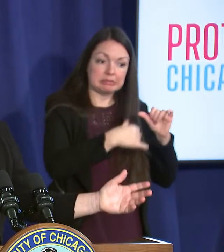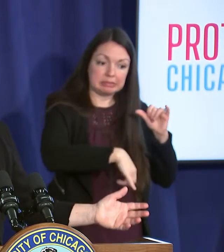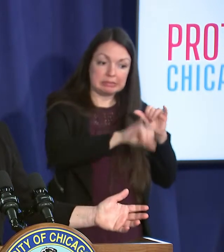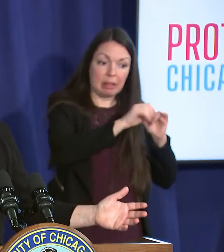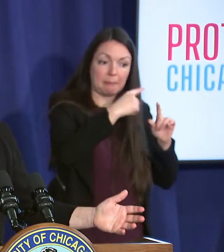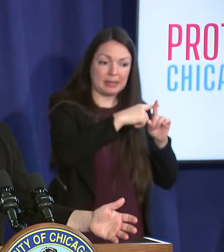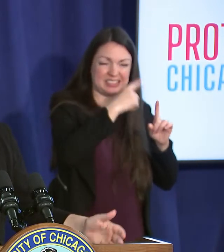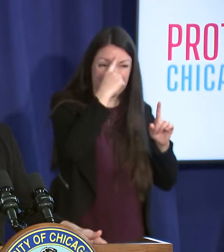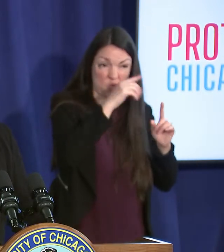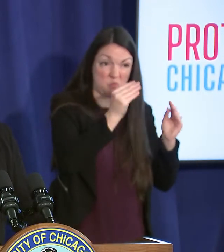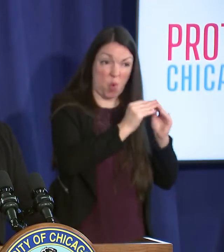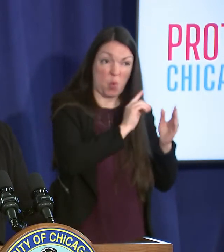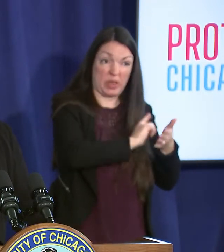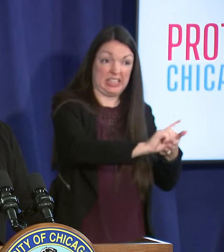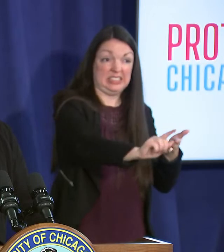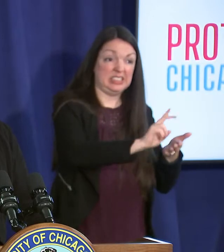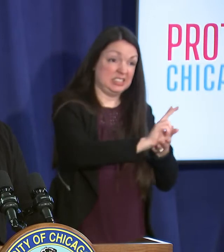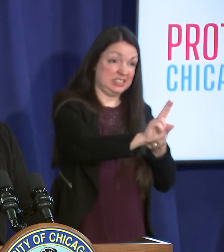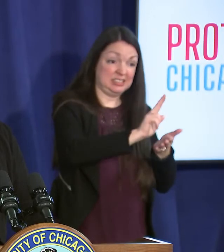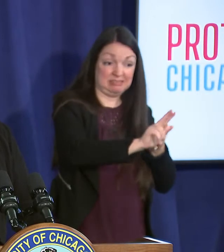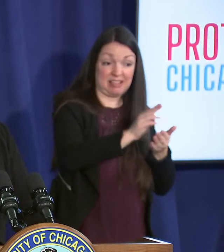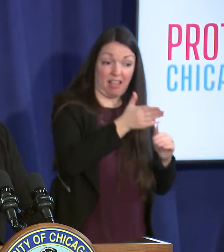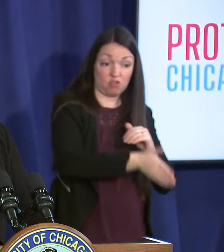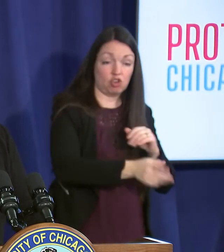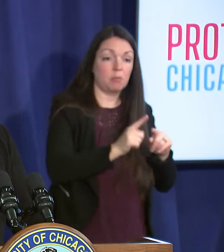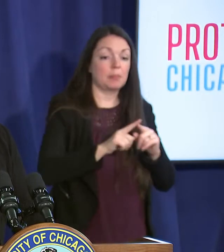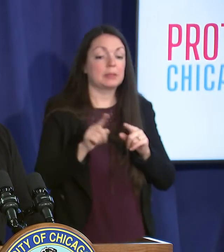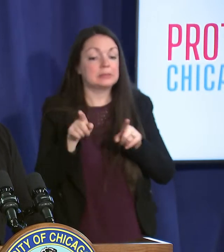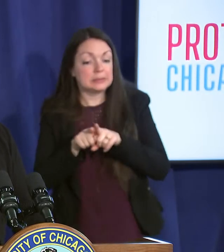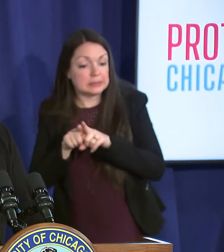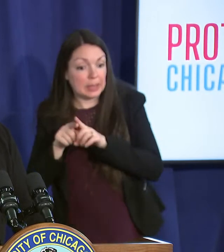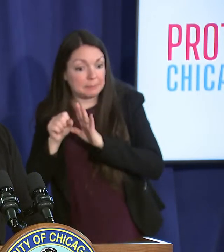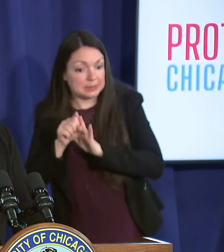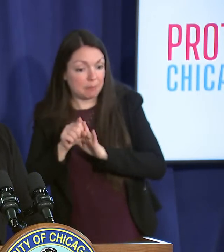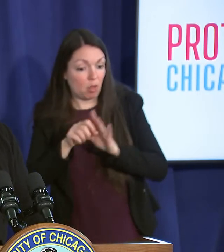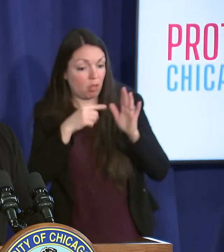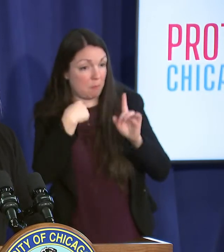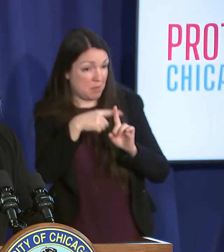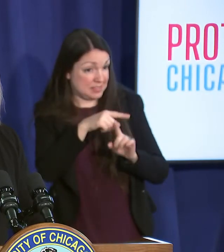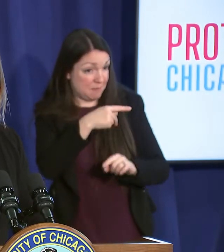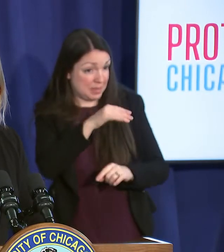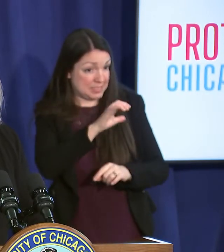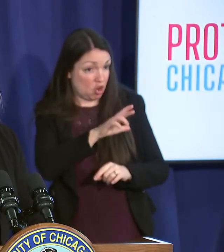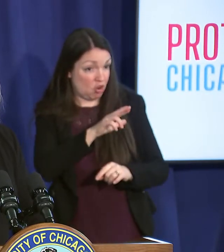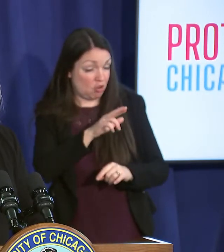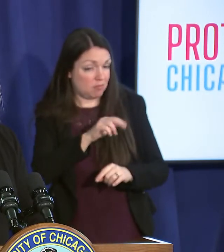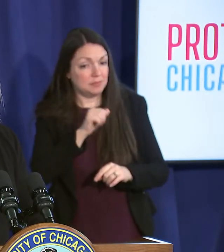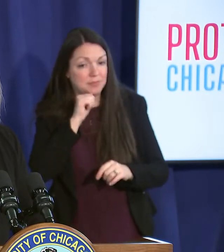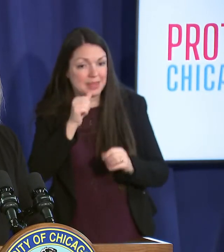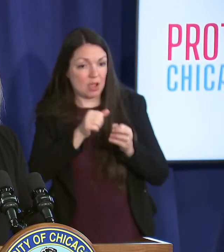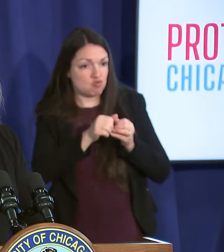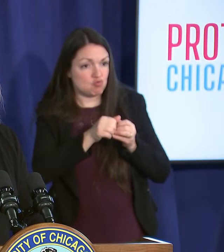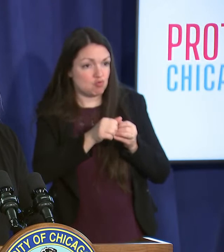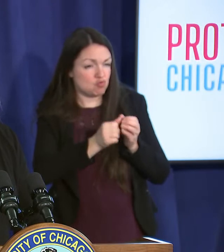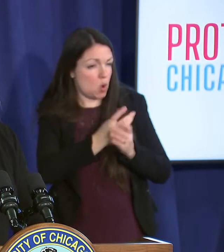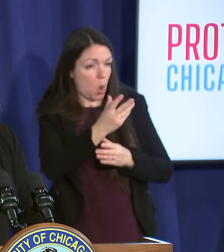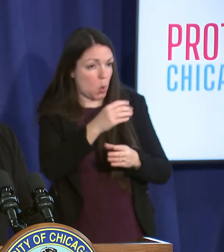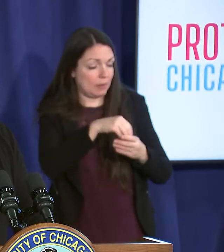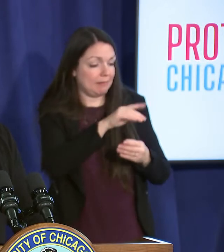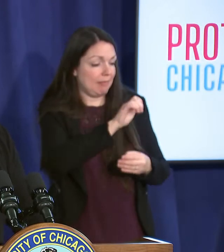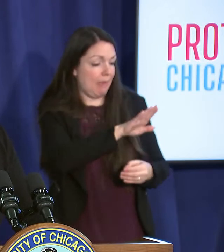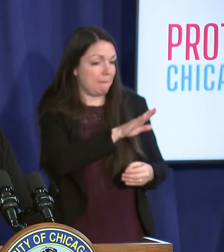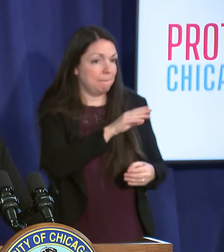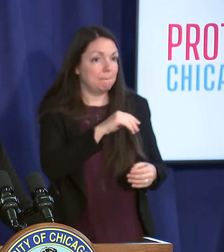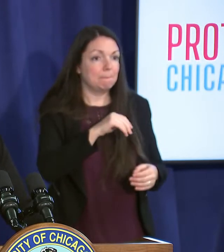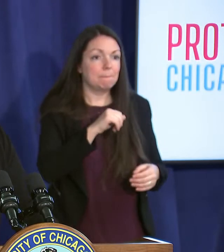for weeks sometimes afterwards, but that same sample that would be positive on the PCR doesn't actually grow when you try to grow it in the lab. It's